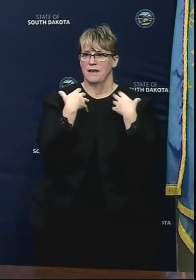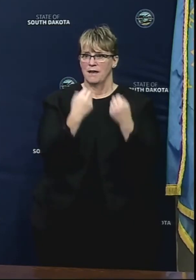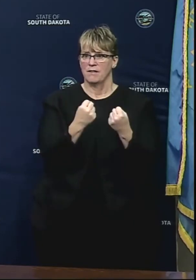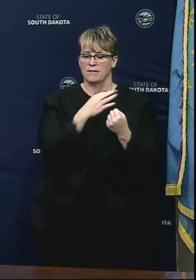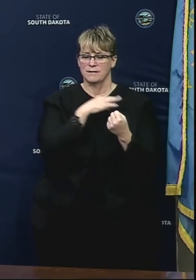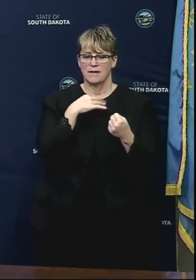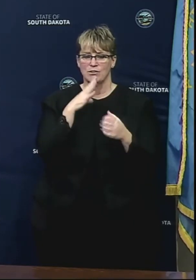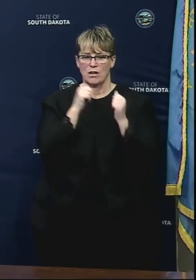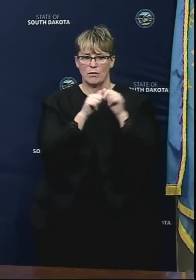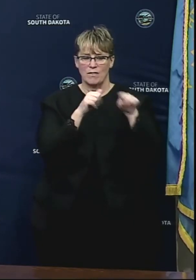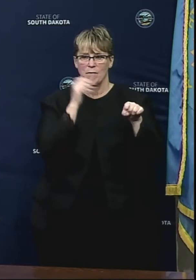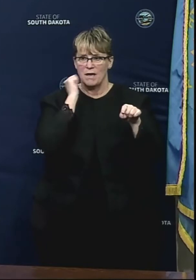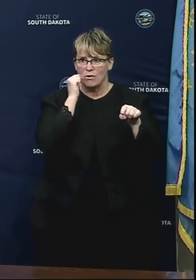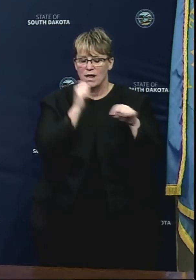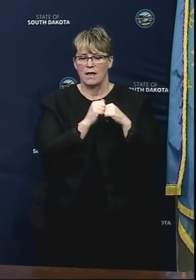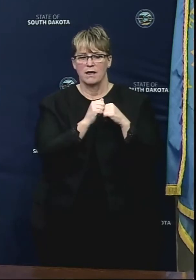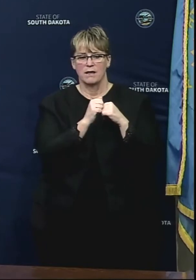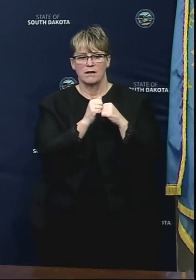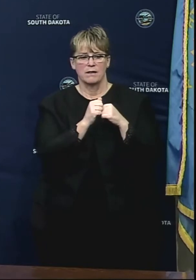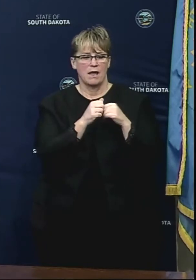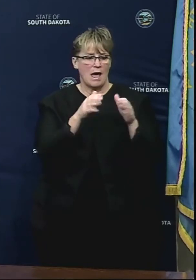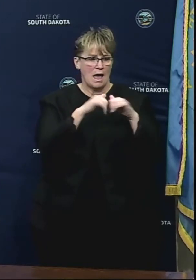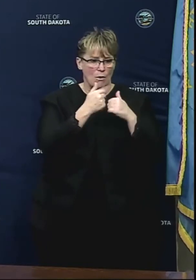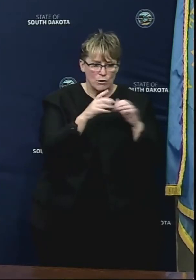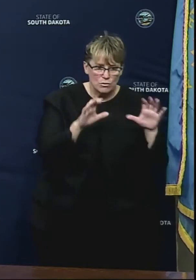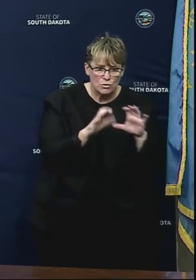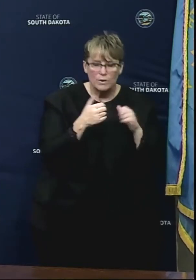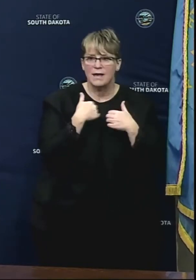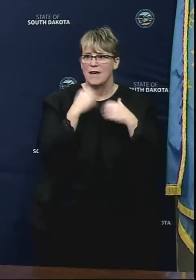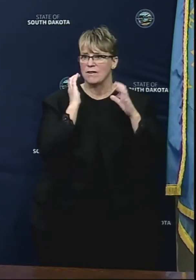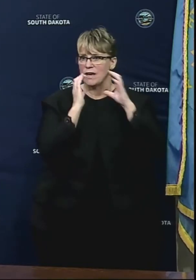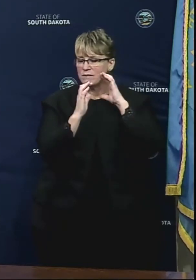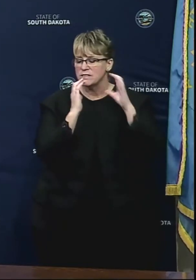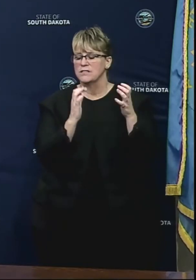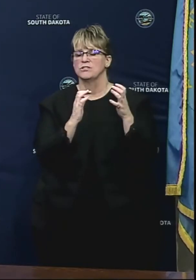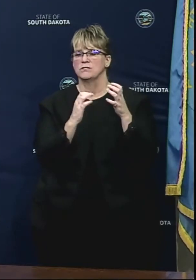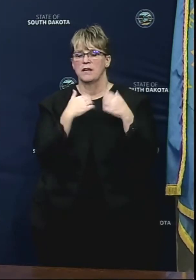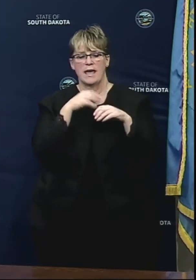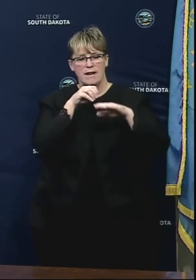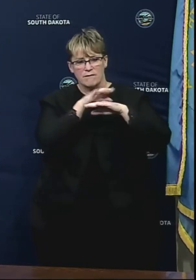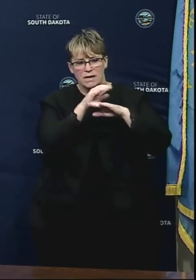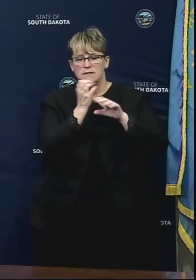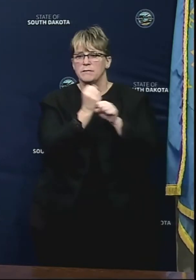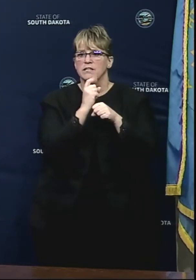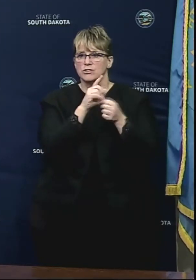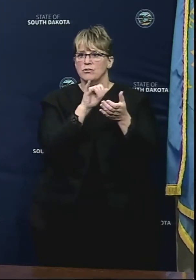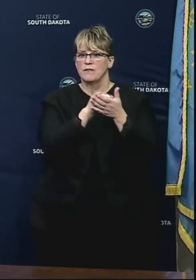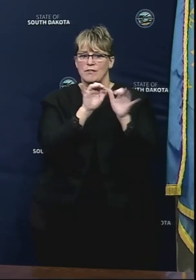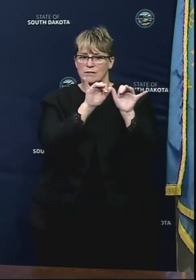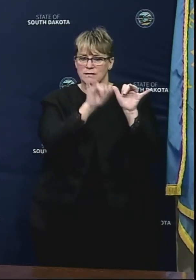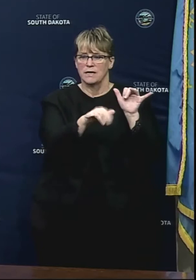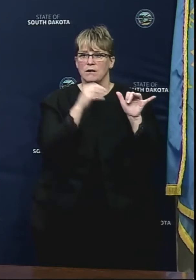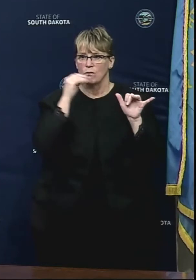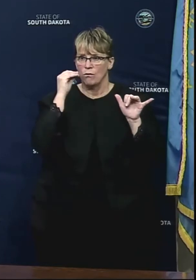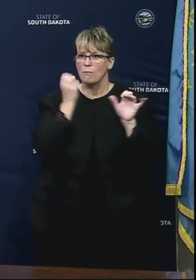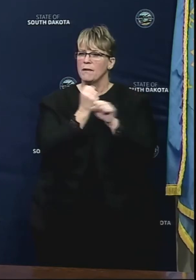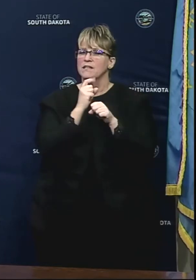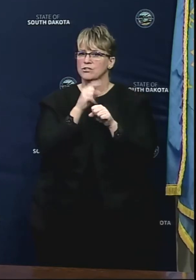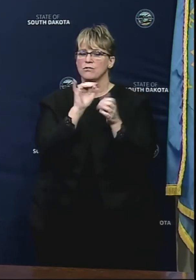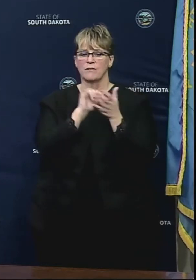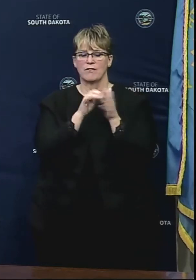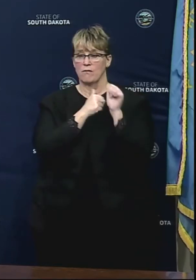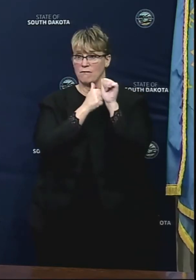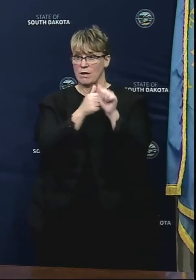day. They're checking in on them, seeing how they're doing, having conversations, giving them advice, making sure that they're staying home, making sure